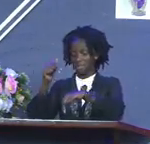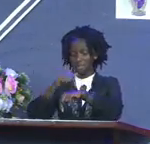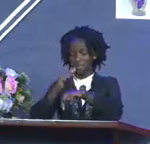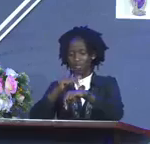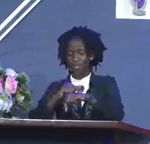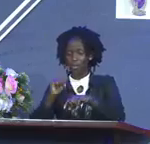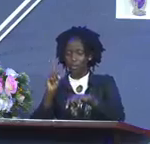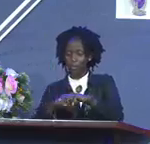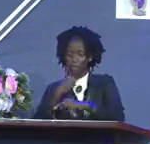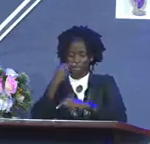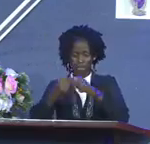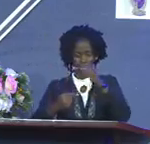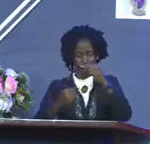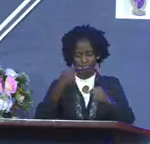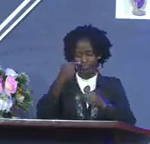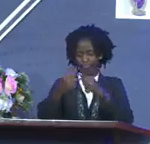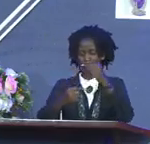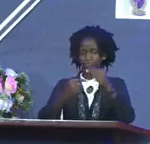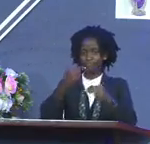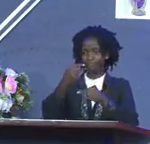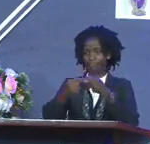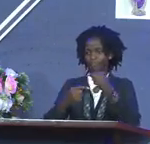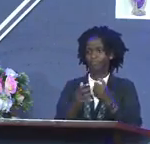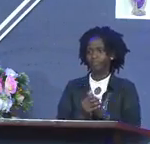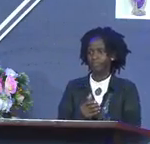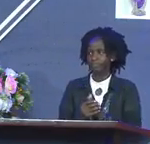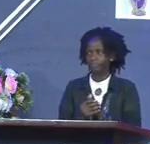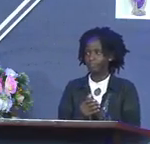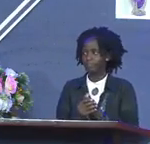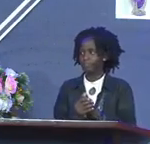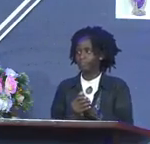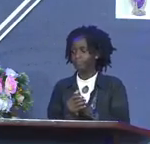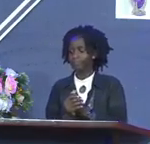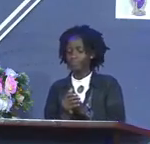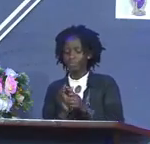But as time kept on moving,